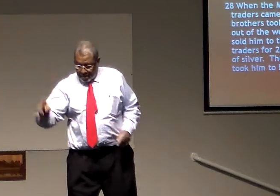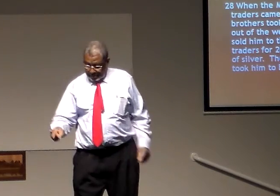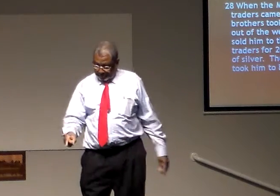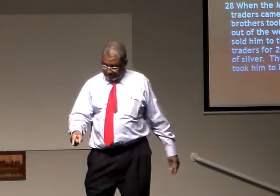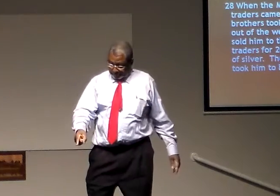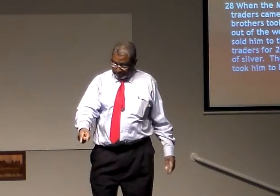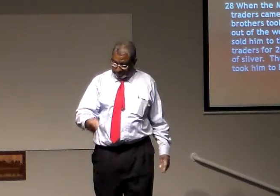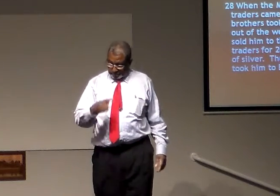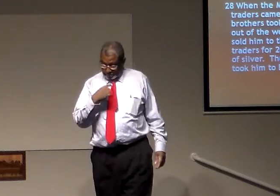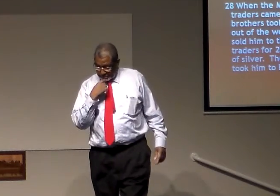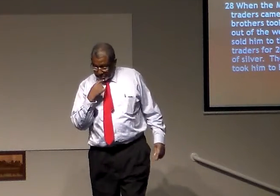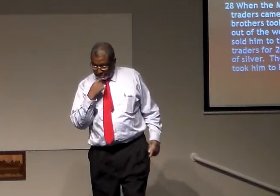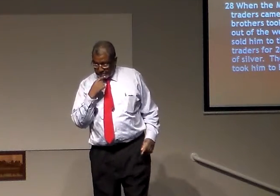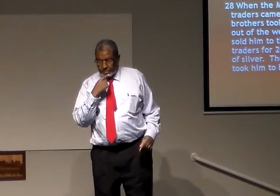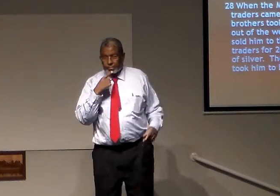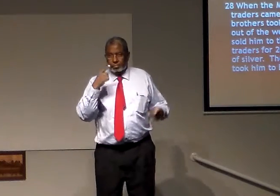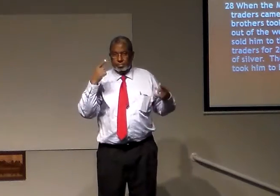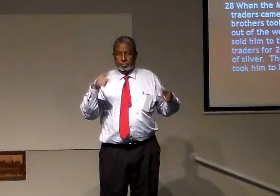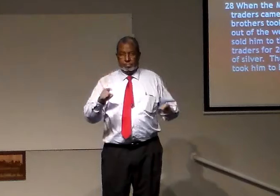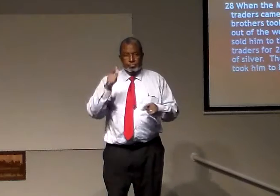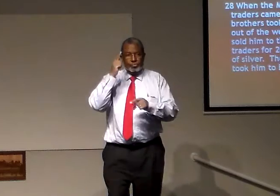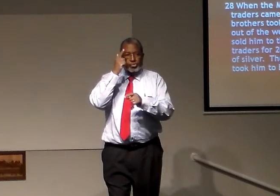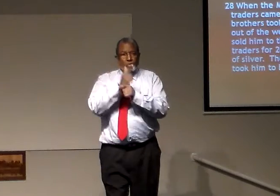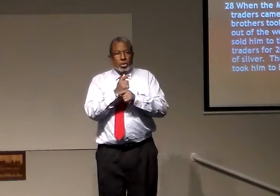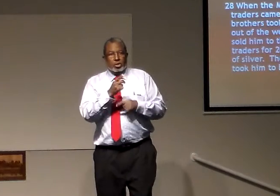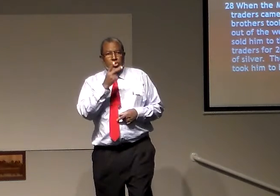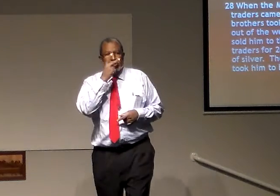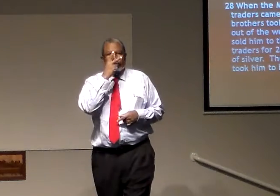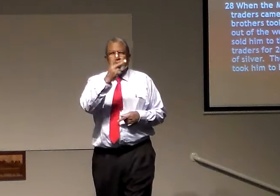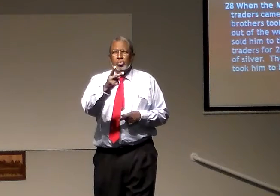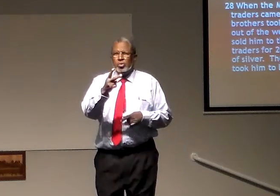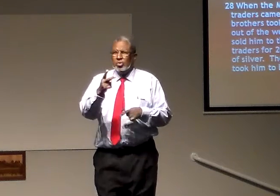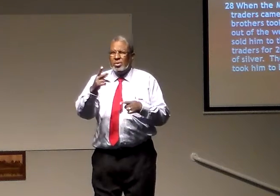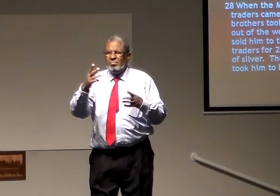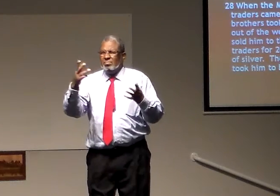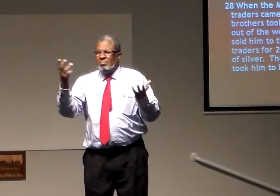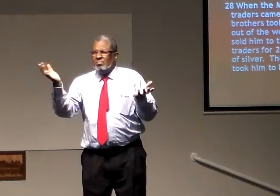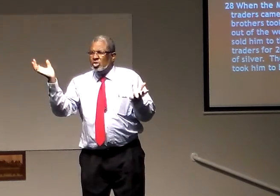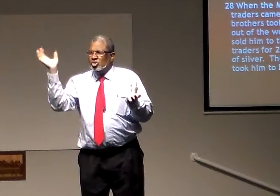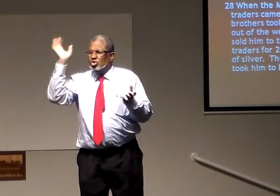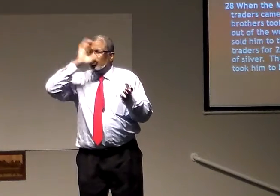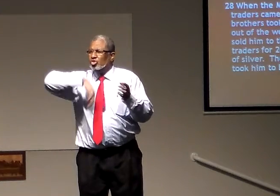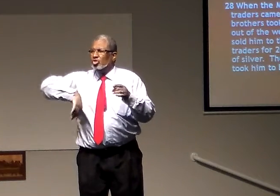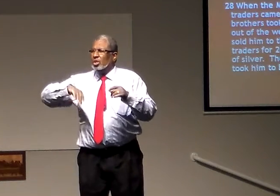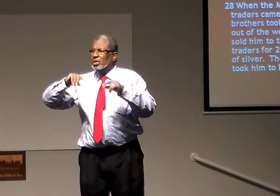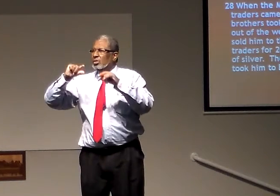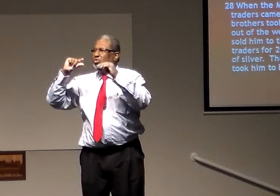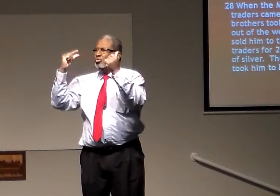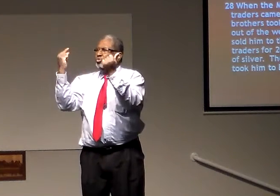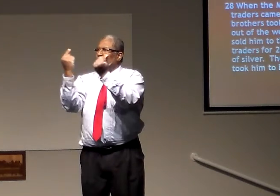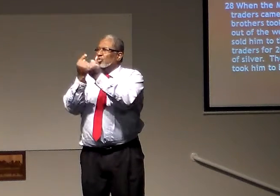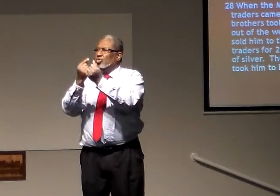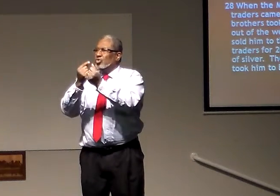Now, let's read about 28. It says, they saw a